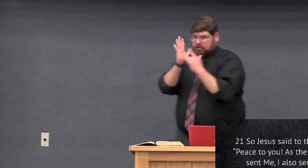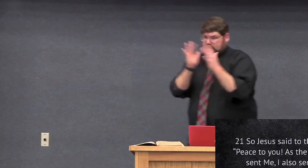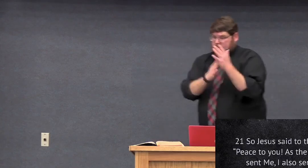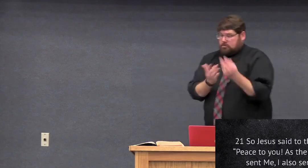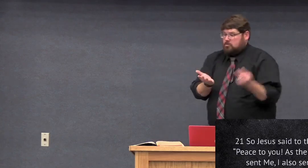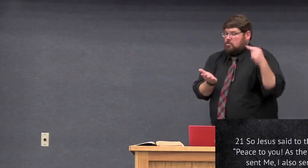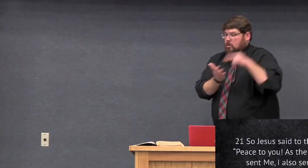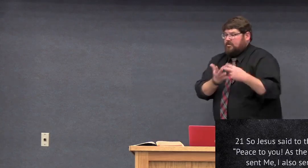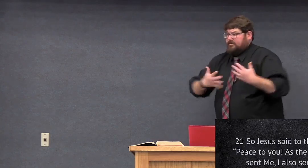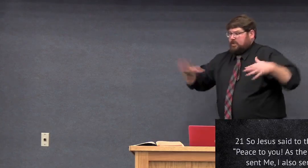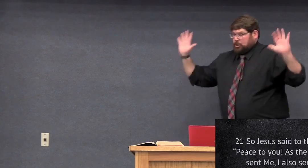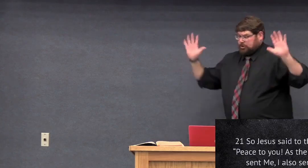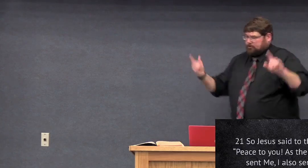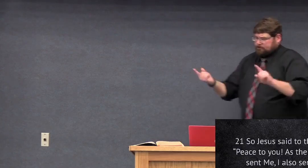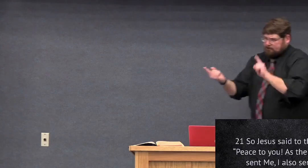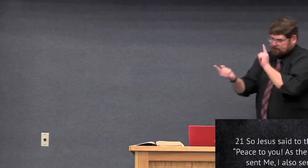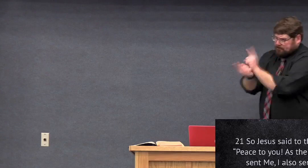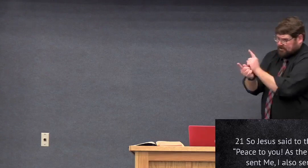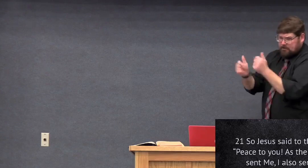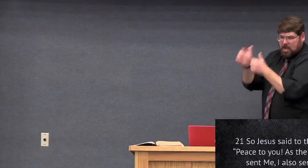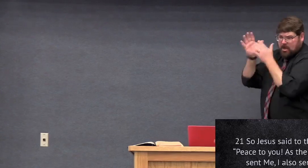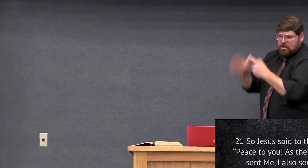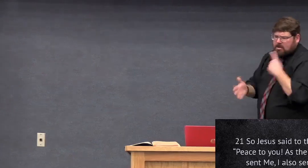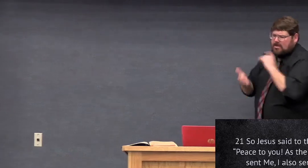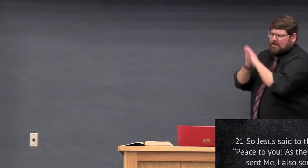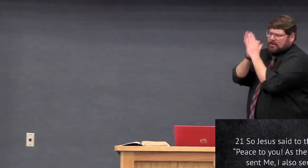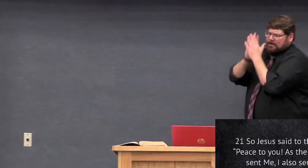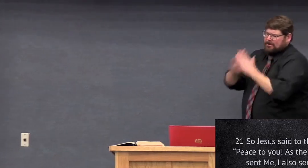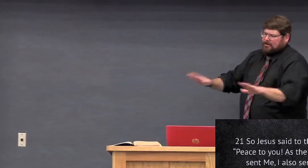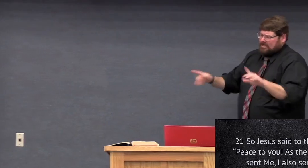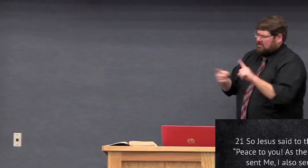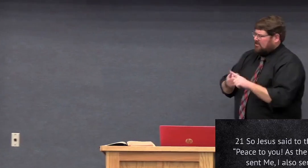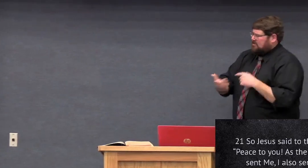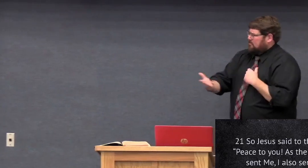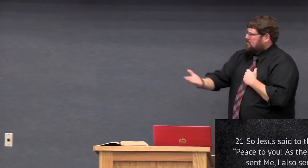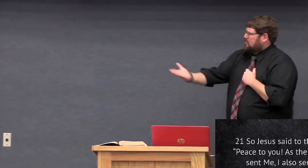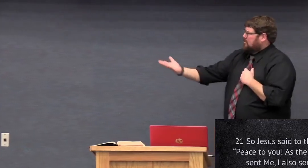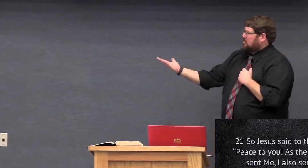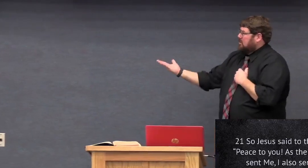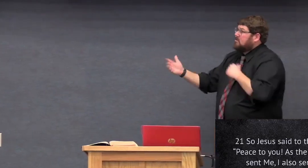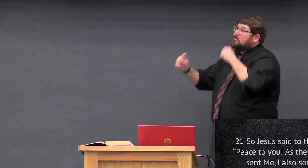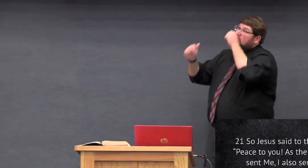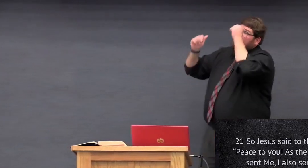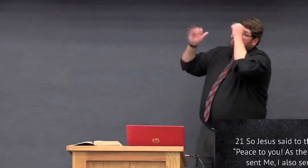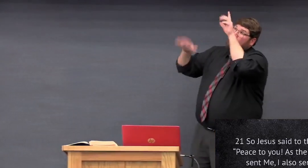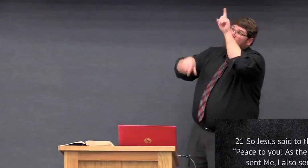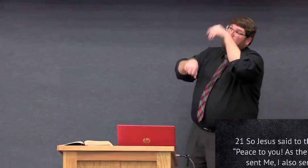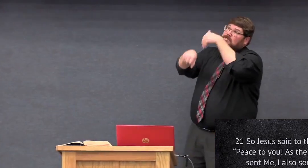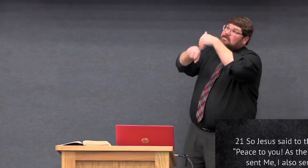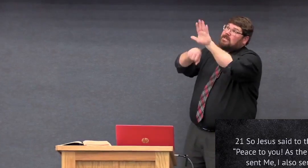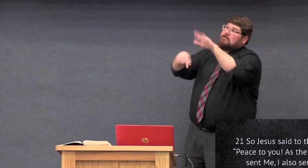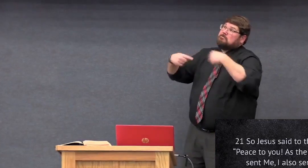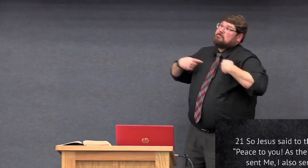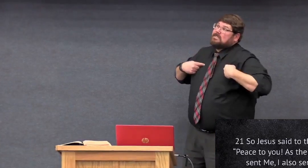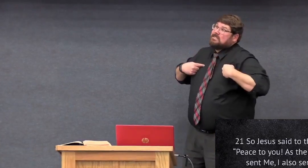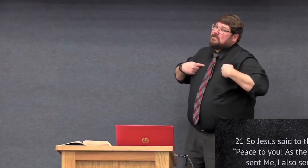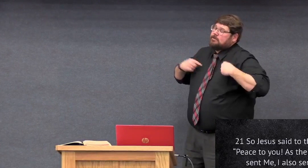And Jesus, after he rose from the dead, he met with his apostles and he said to them, "Peace to you. As